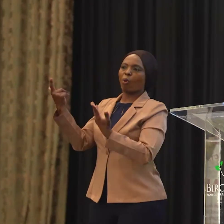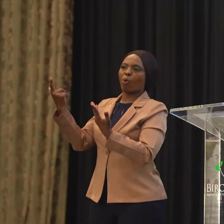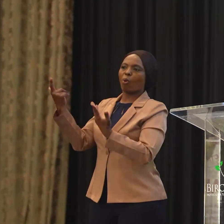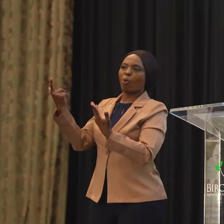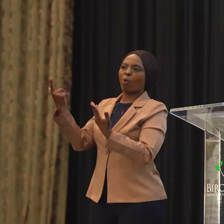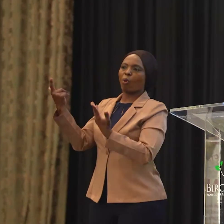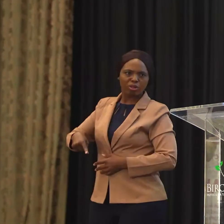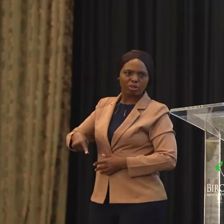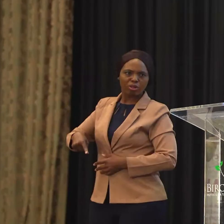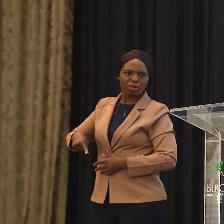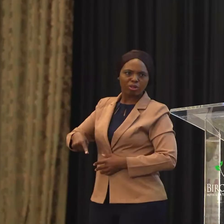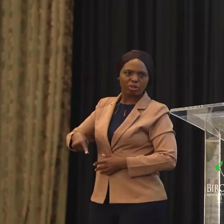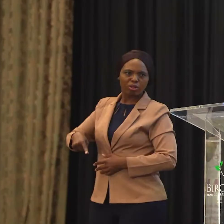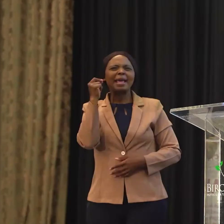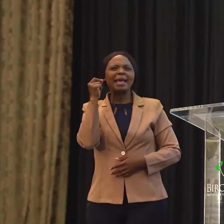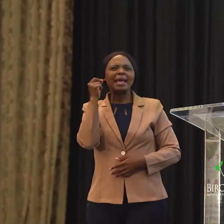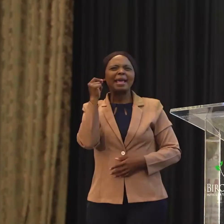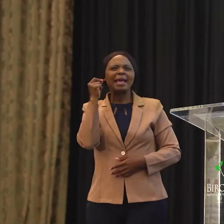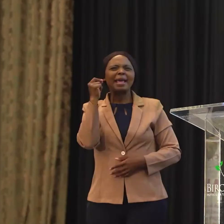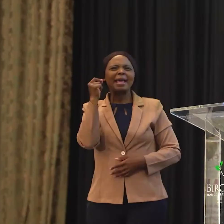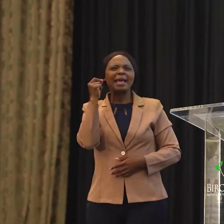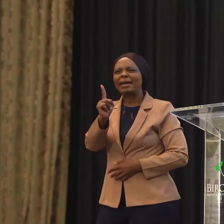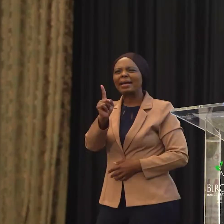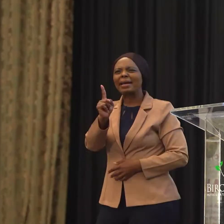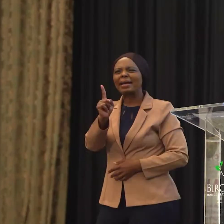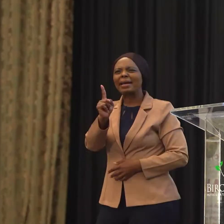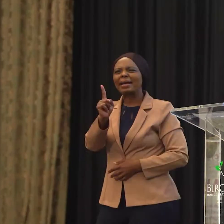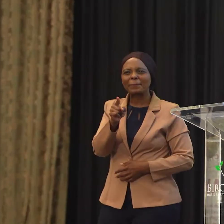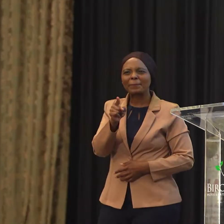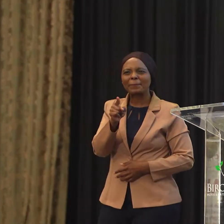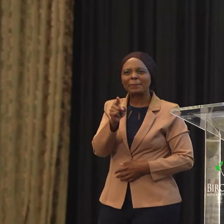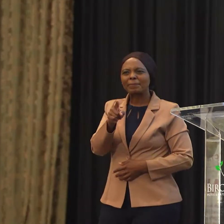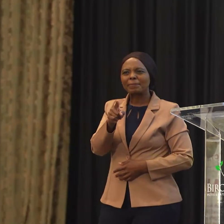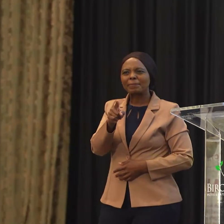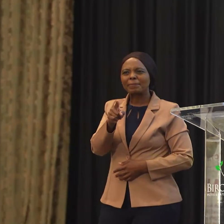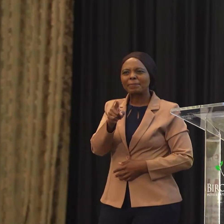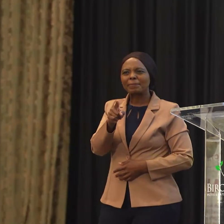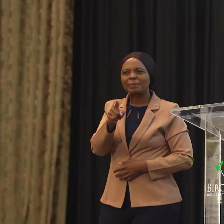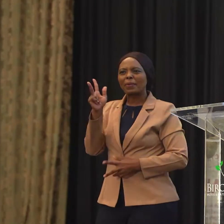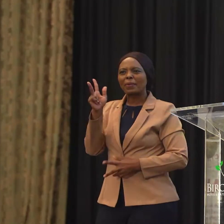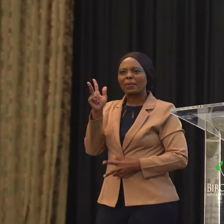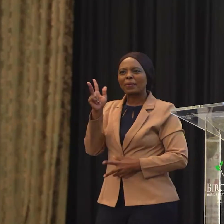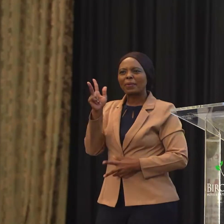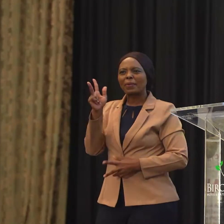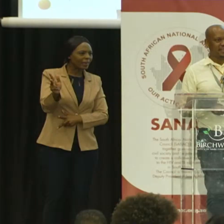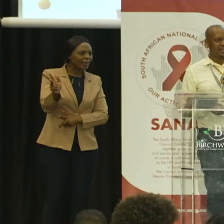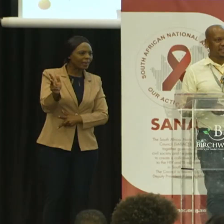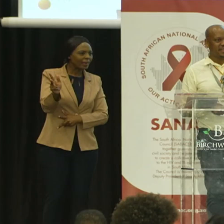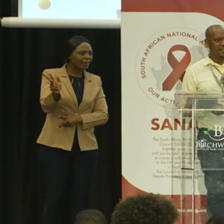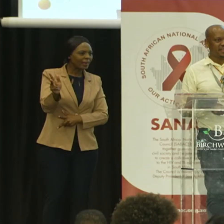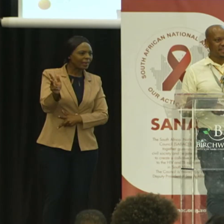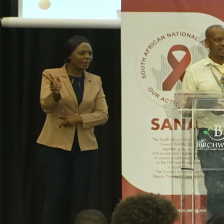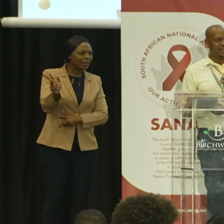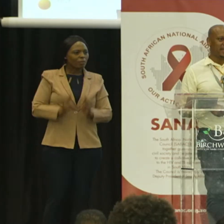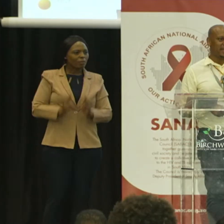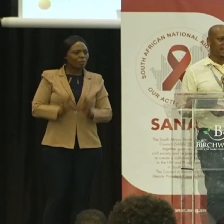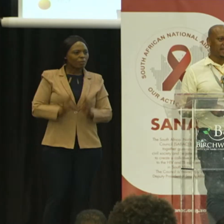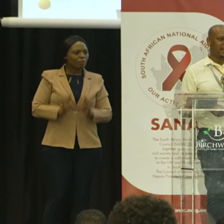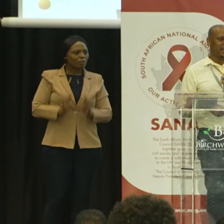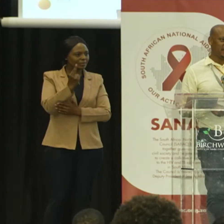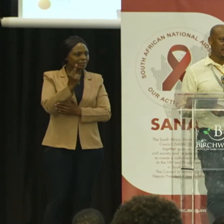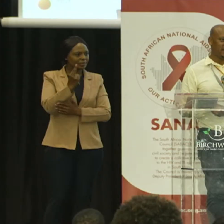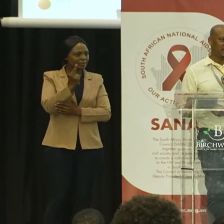I promise, I'm going to say it here, they are rejected, ne? The Human Rights, the